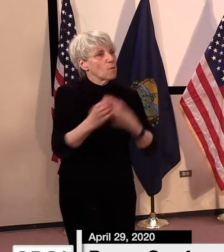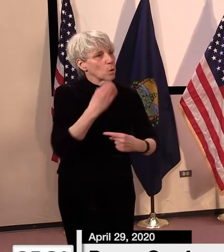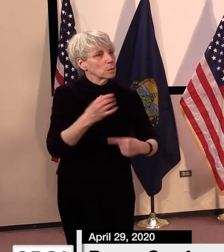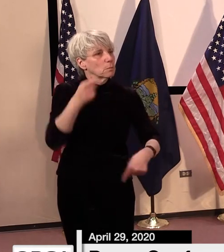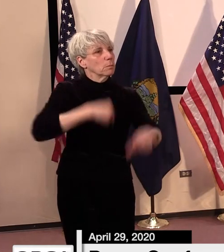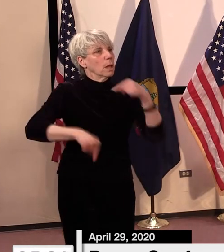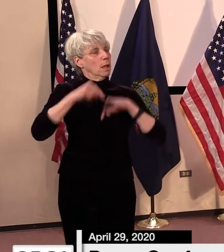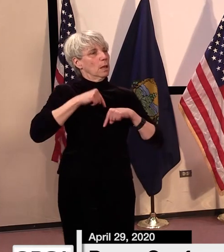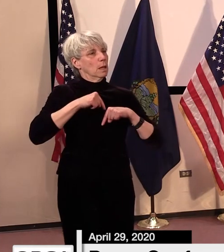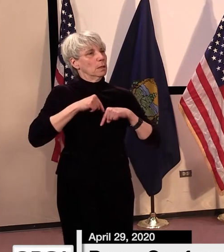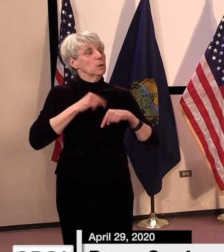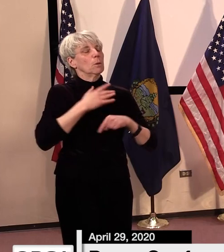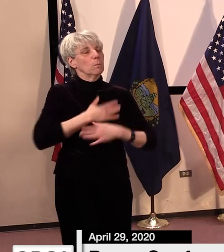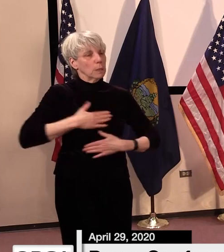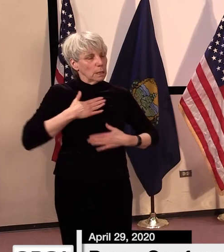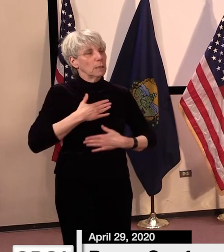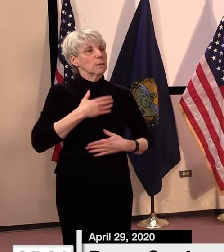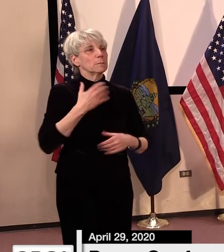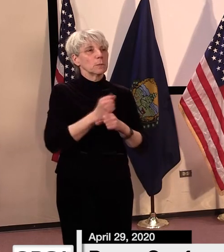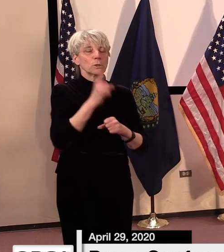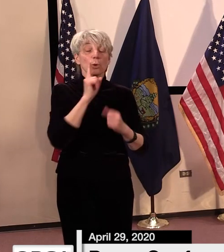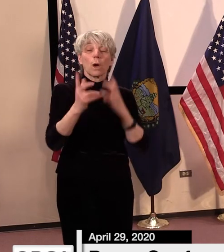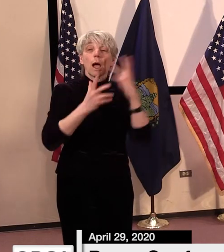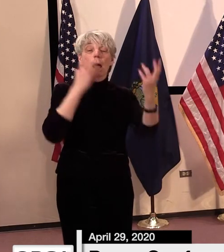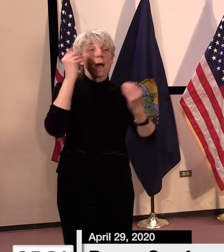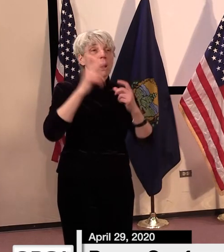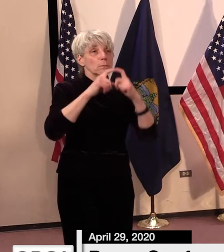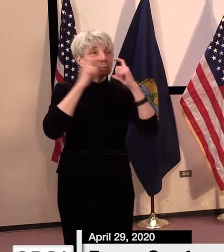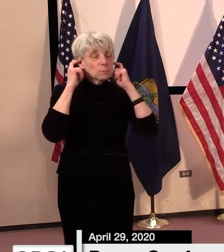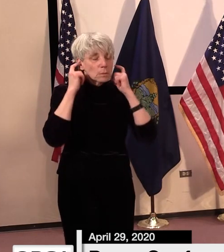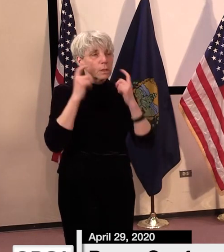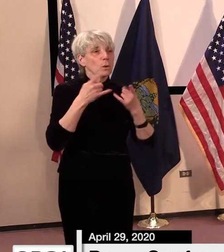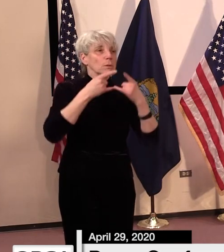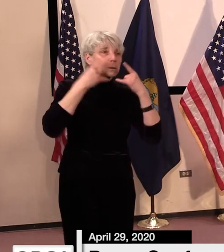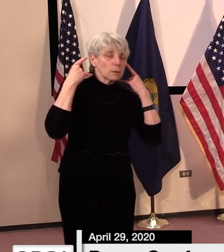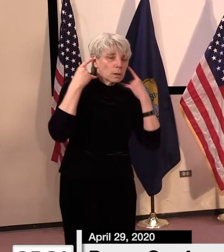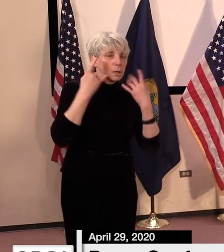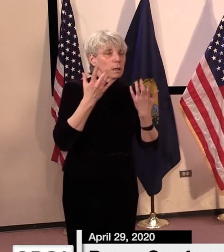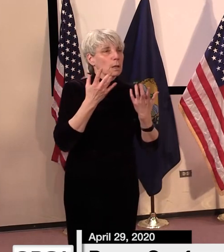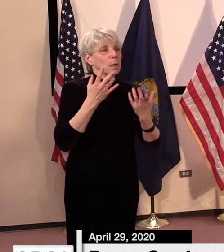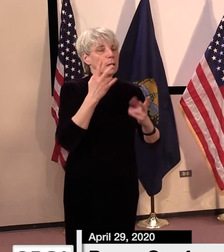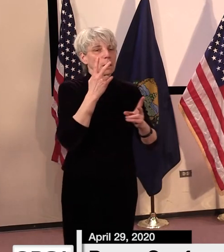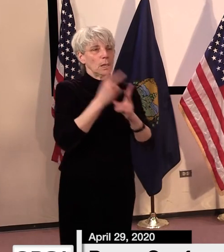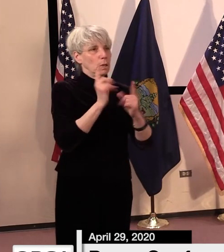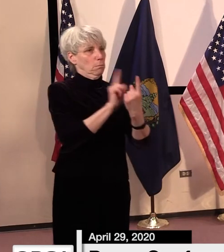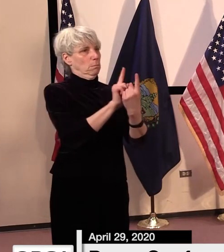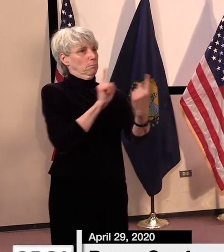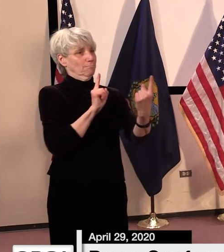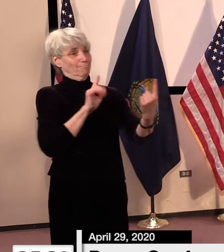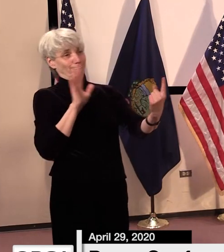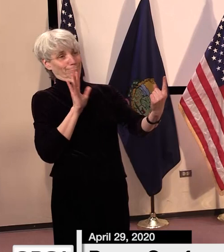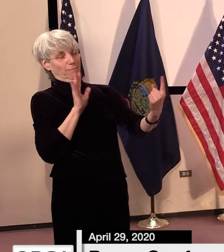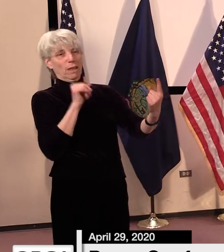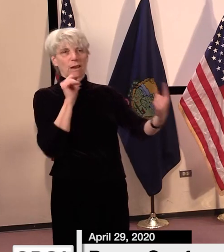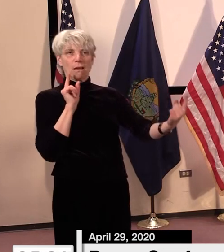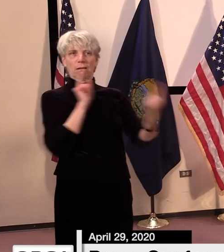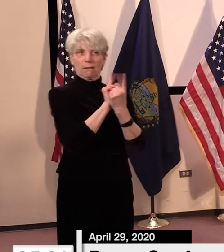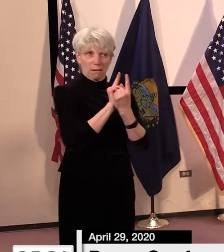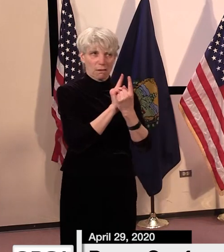making sure that we're wearing a mask when we're out, socially distancing, you know, to stay apart, separated from each